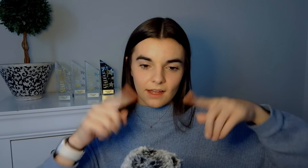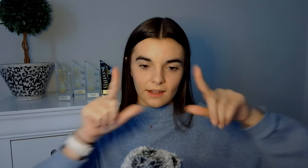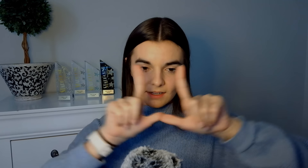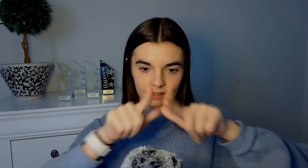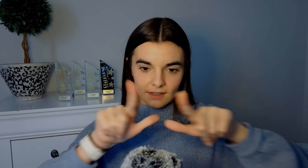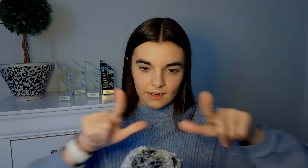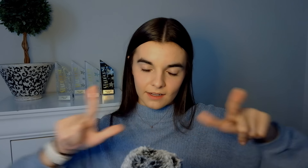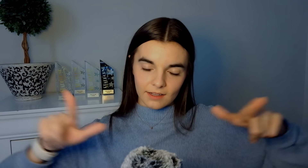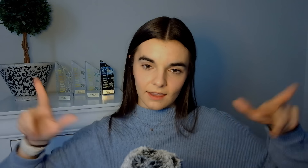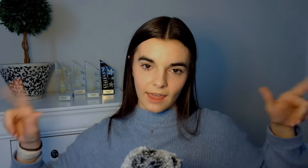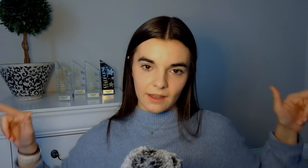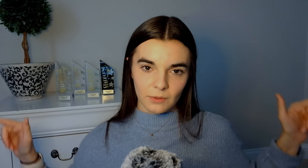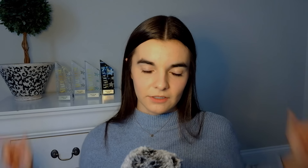Sign Language.